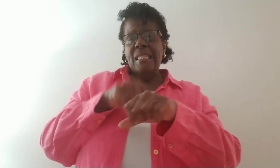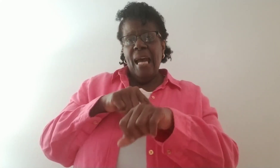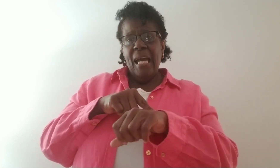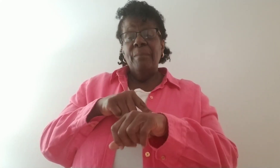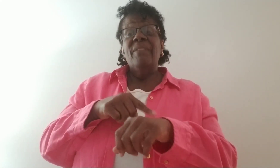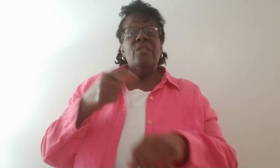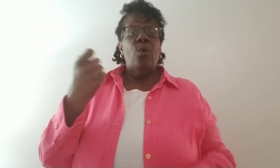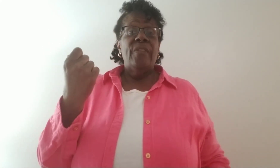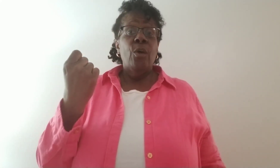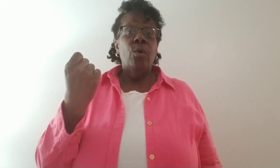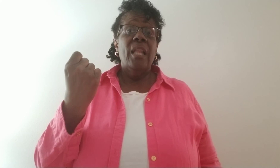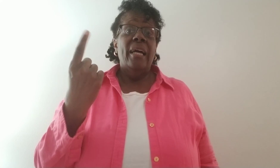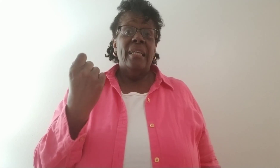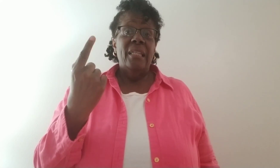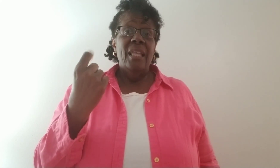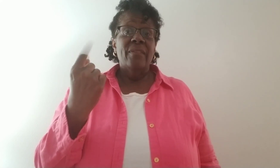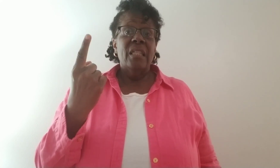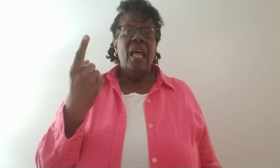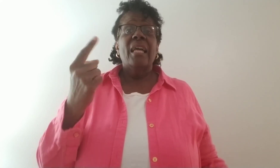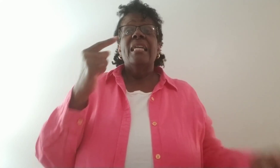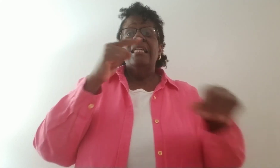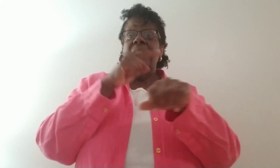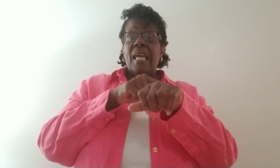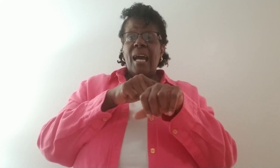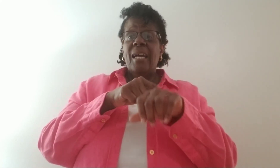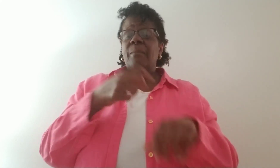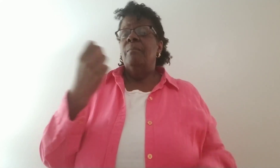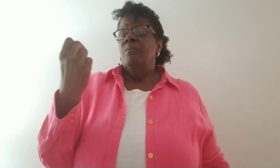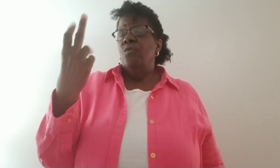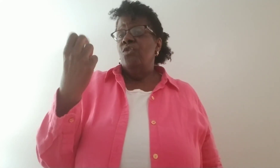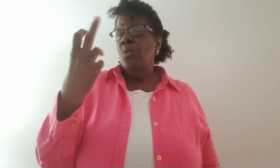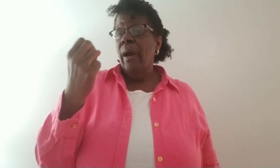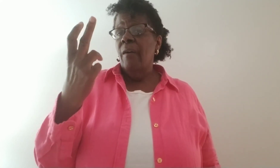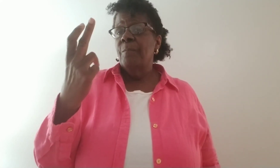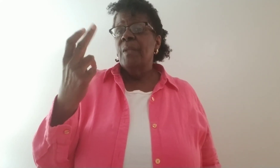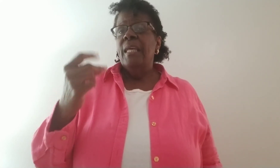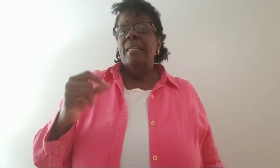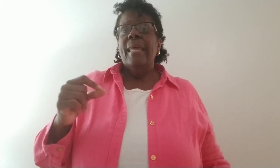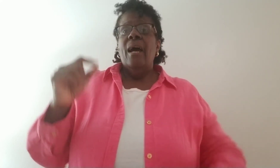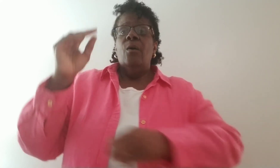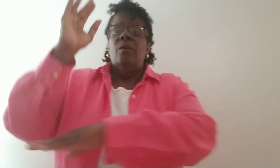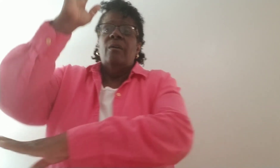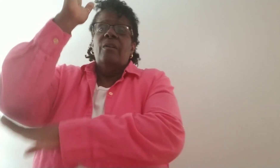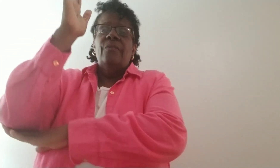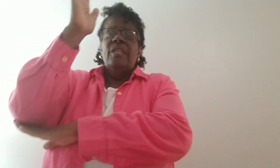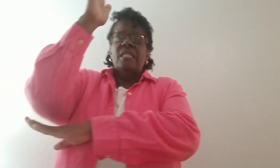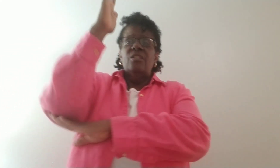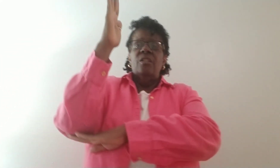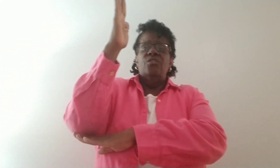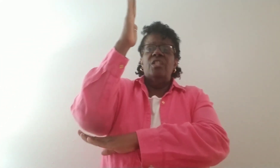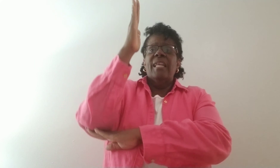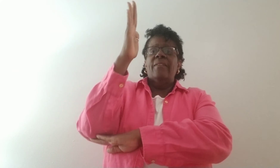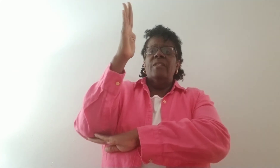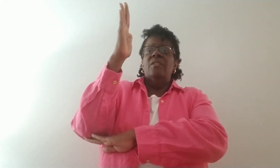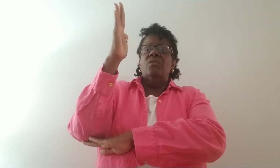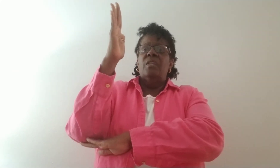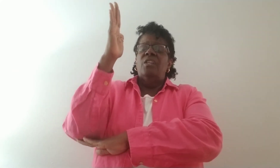Time, if it's on the o'clock, 11 o'clock, time, 12. Now, this, just like this, is